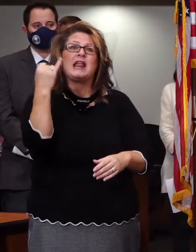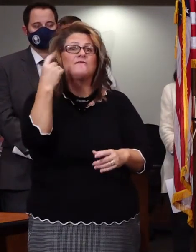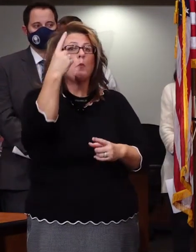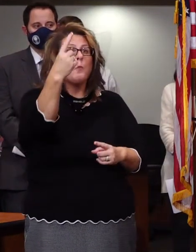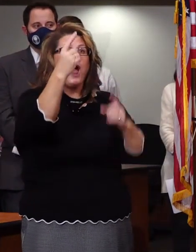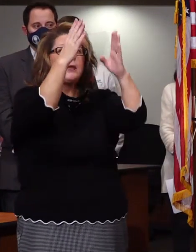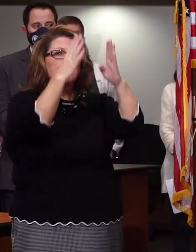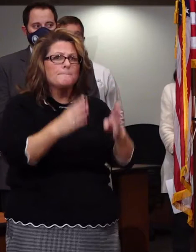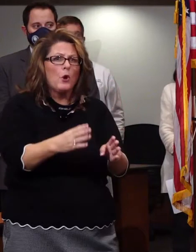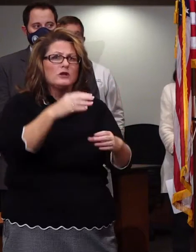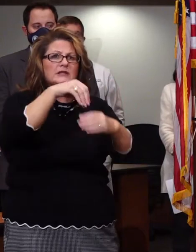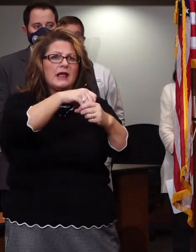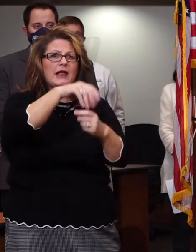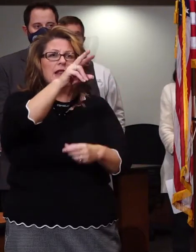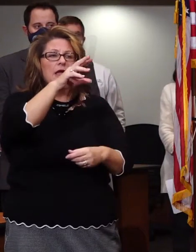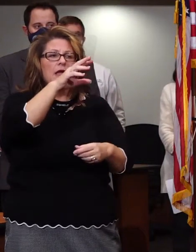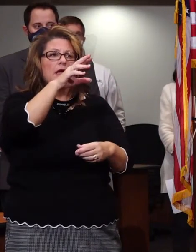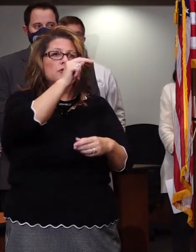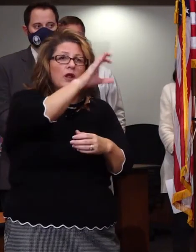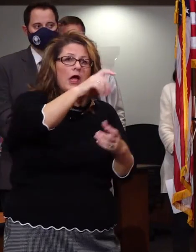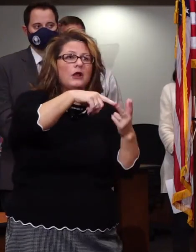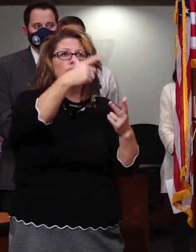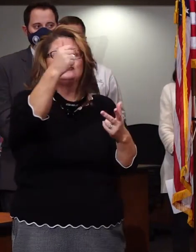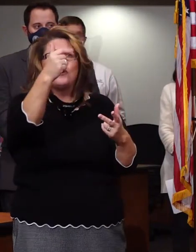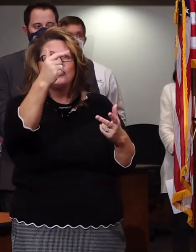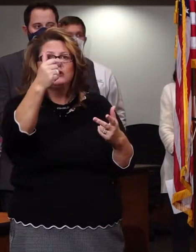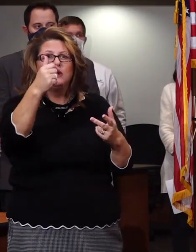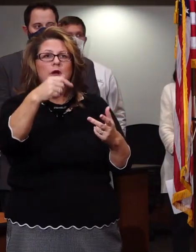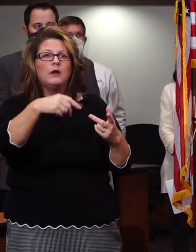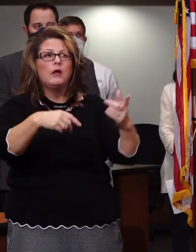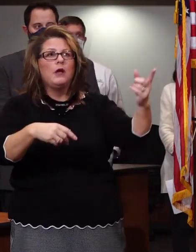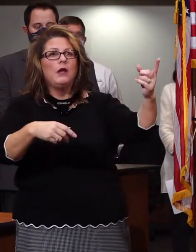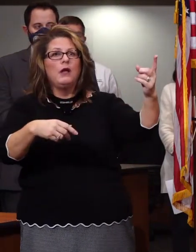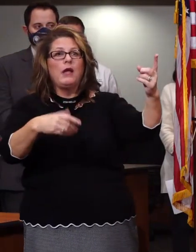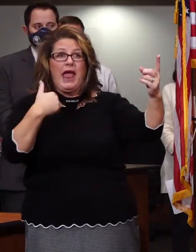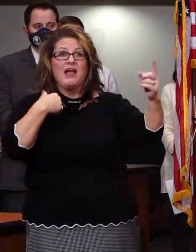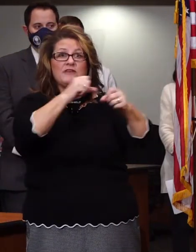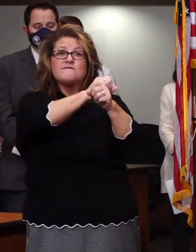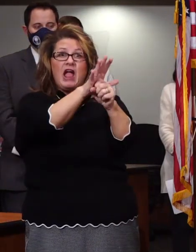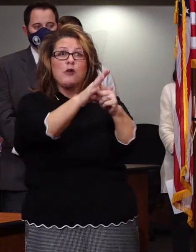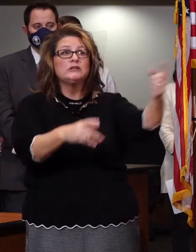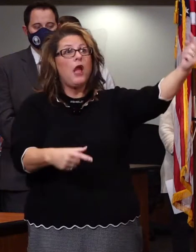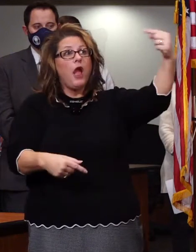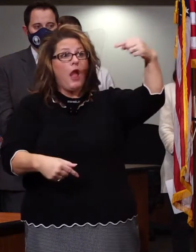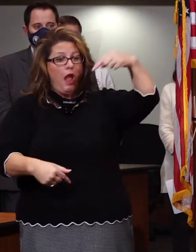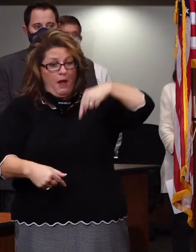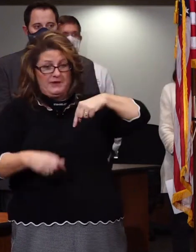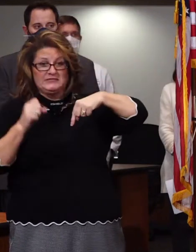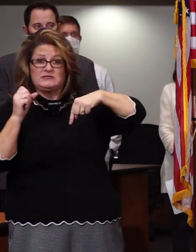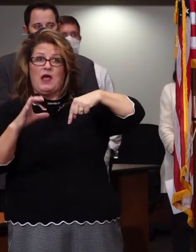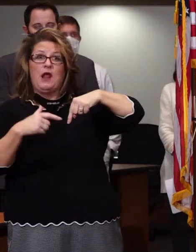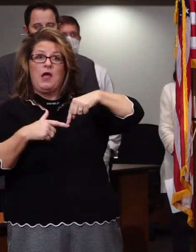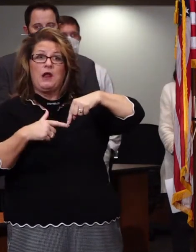If they're in North Carolina, Georgia, or somewhere else, if they come here, if there's just one person, And this can all start all up again, so we